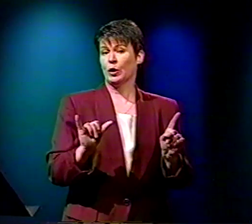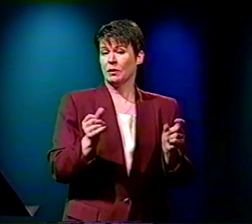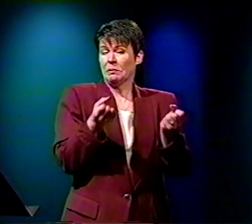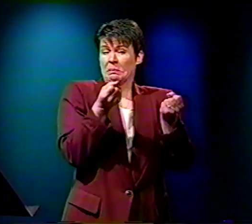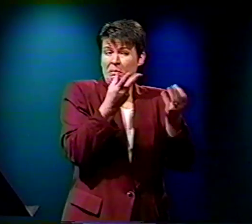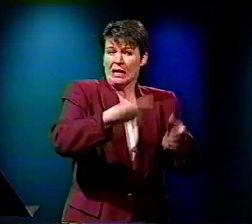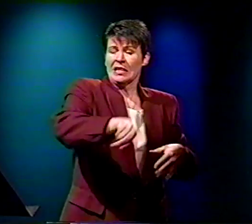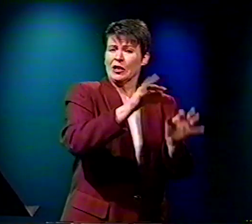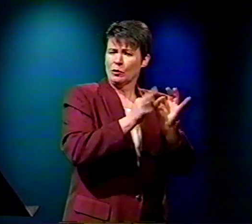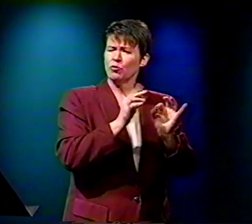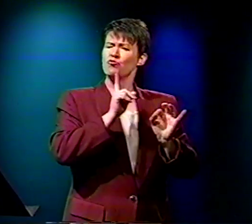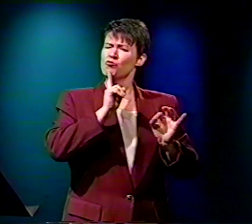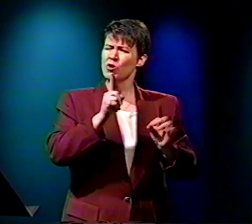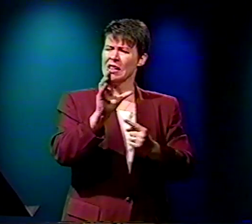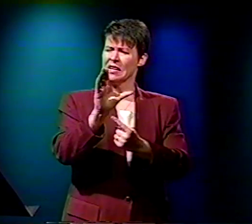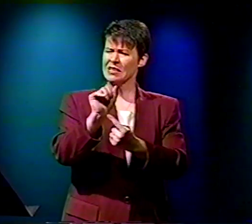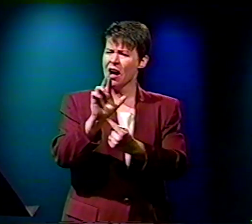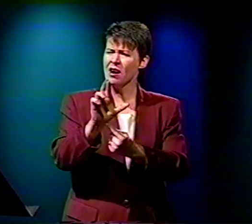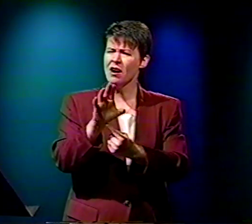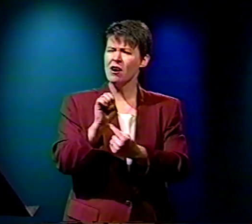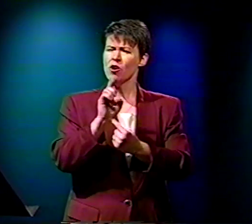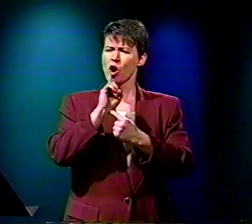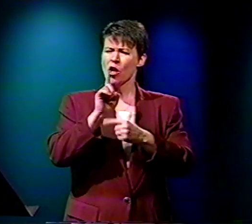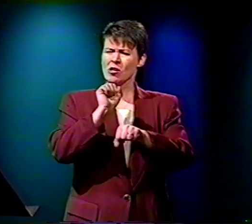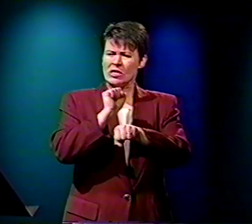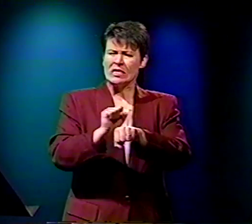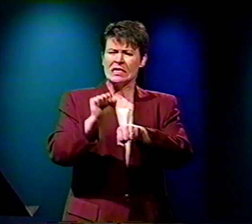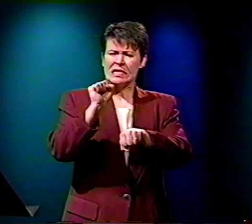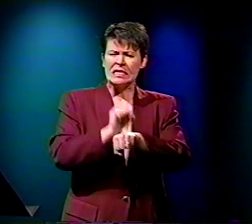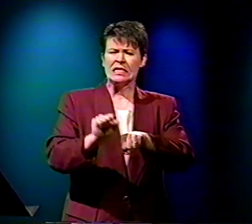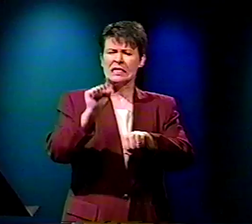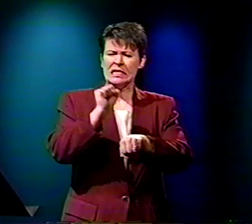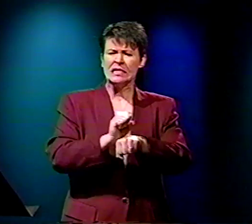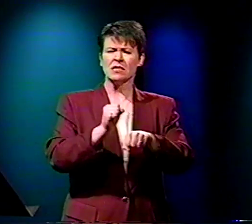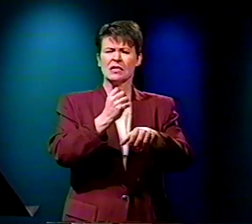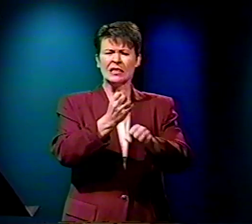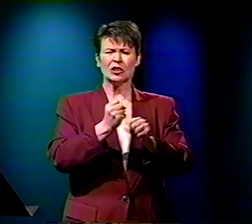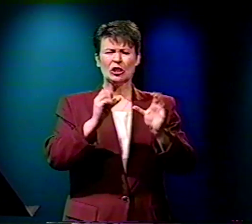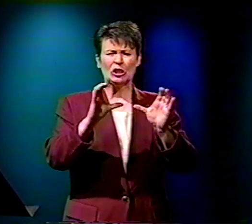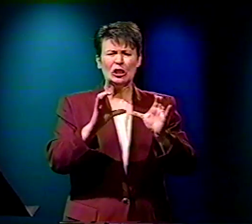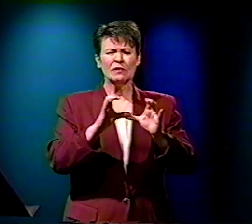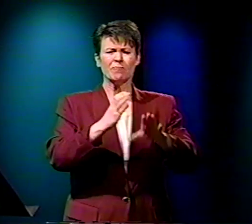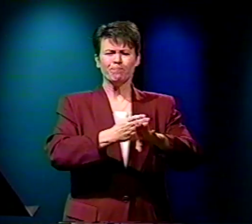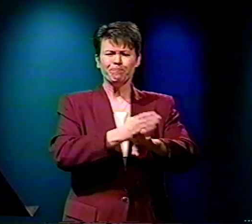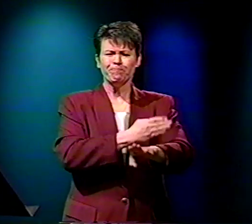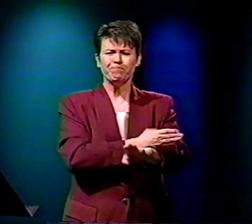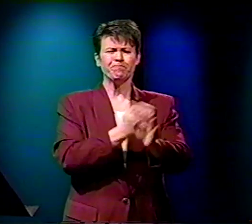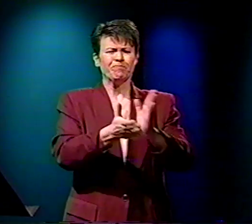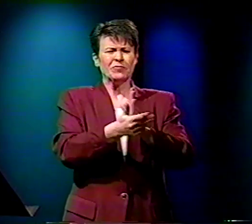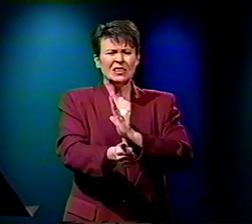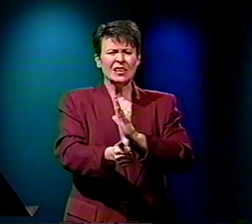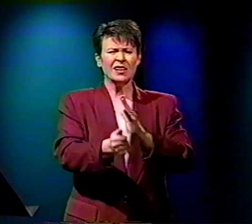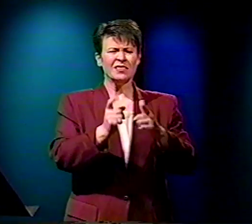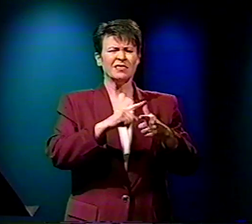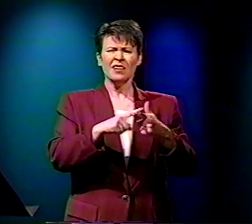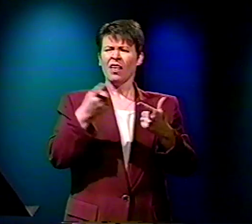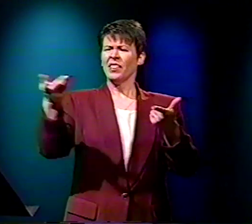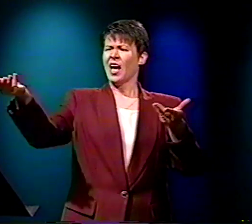interpreting suffers as well, because many interpreters really do care, really work very hard to gain certification, to improve their skills, and to